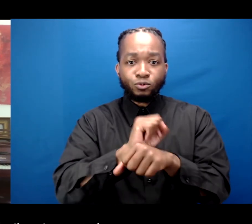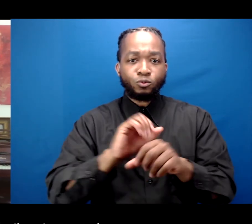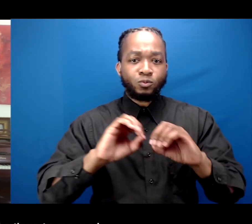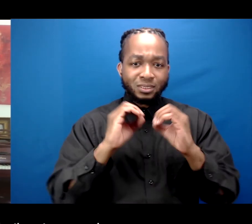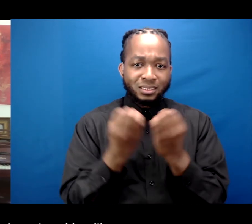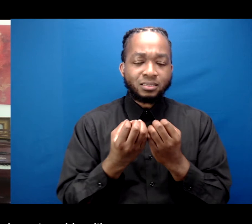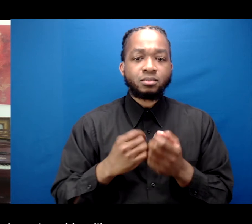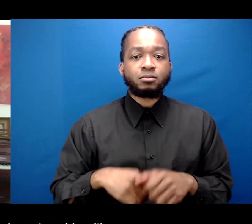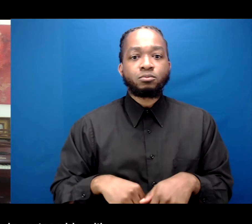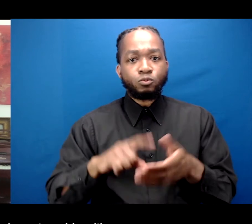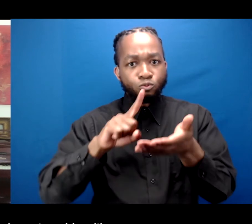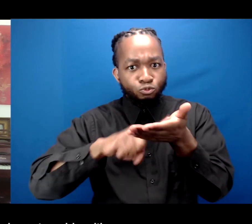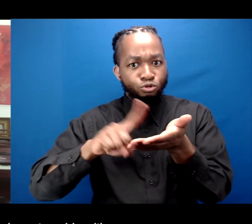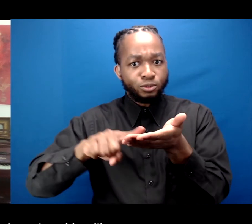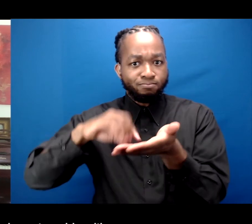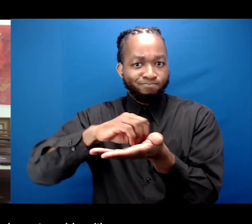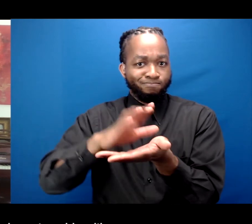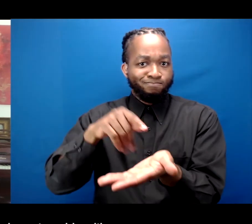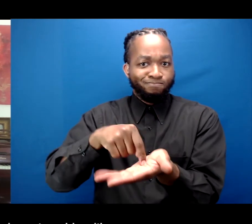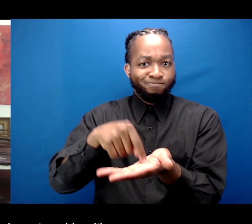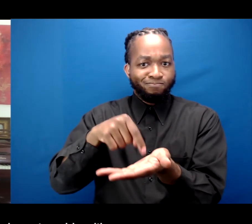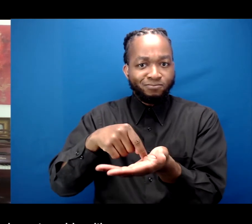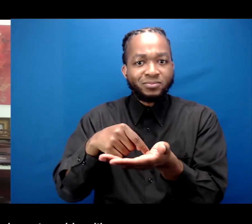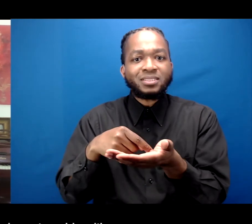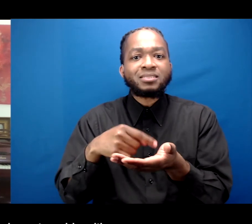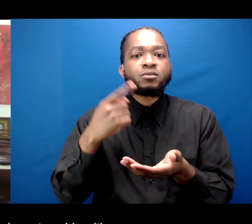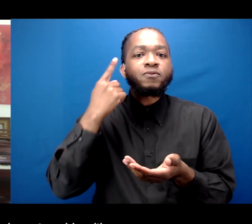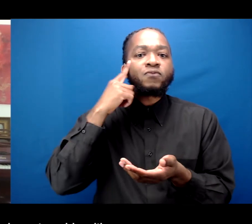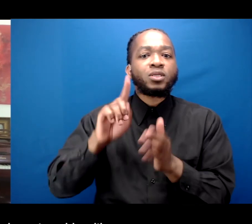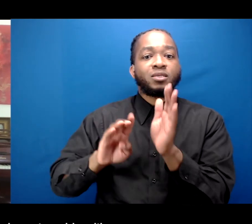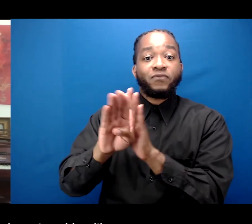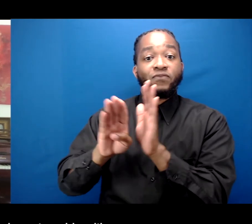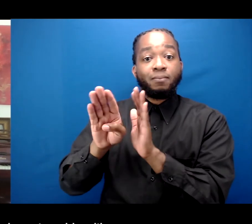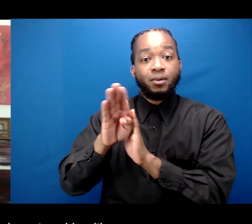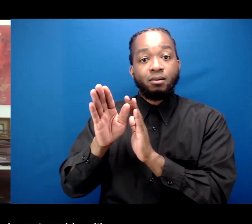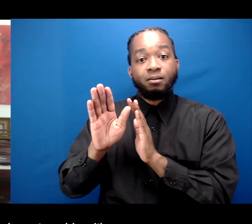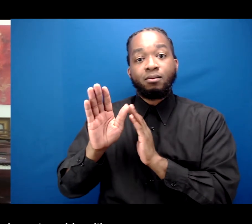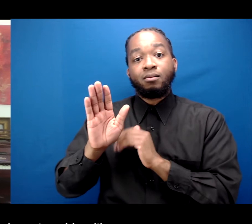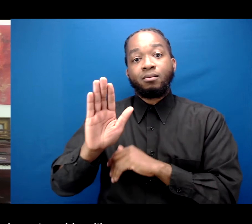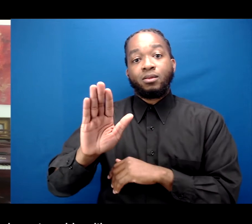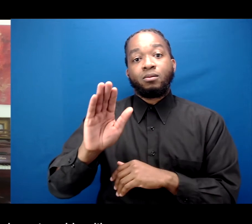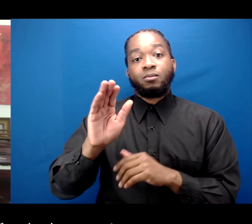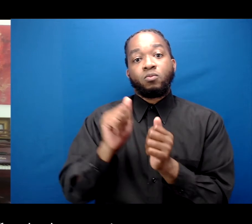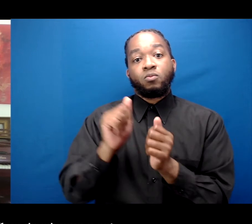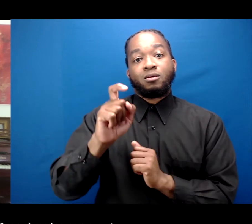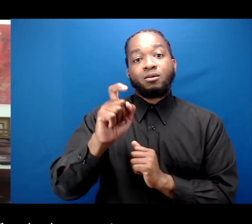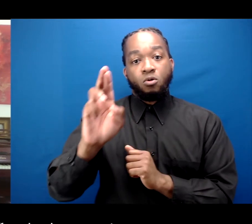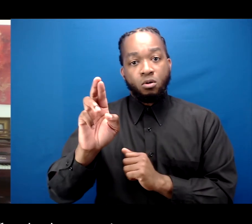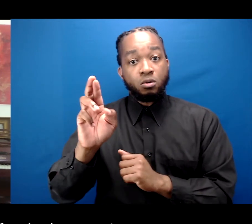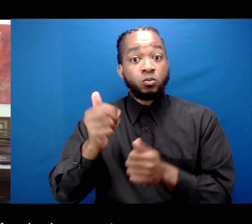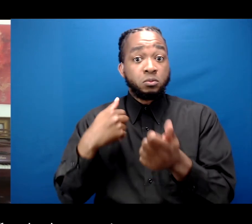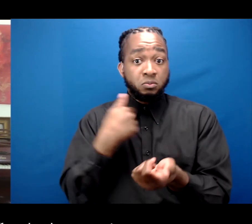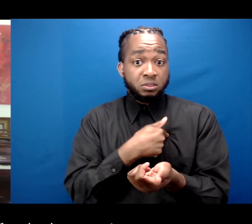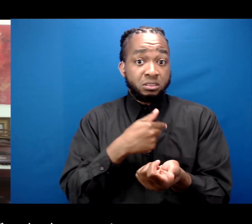XR accessibility guidelines for developers in partnership with the XR Association, of which we are a founding member.